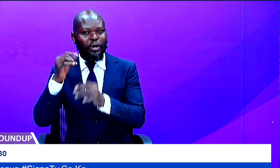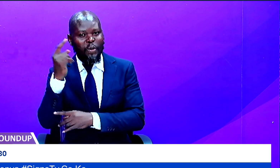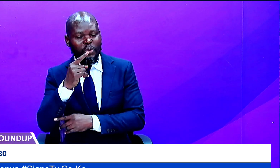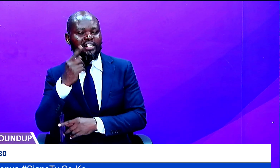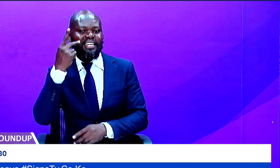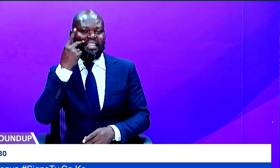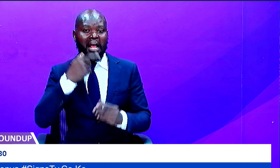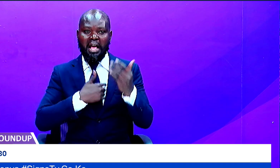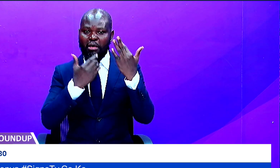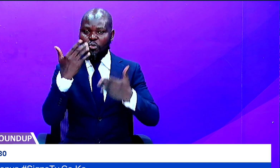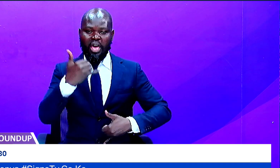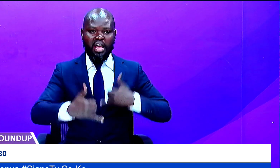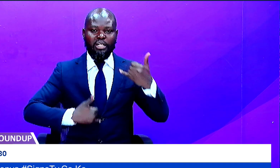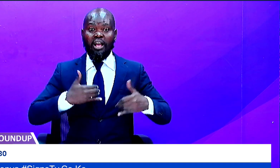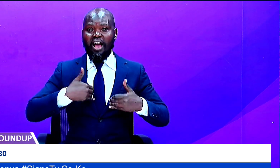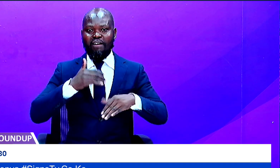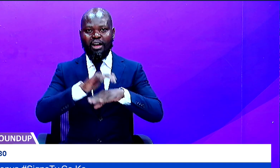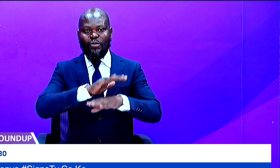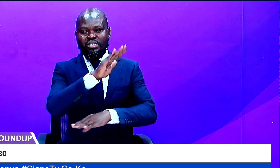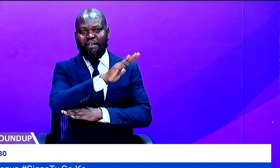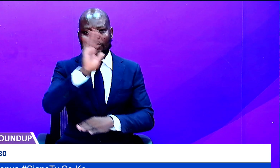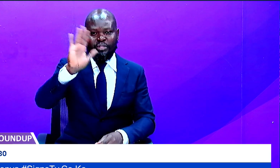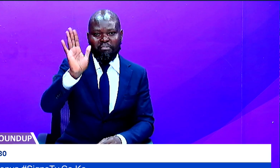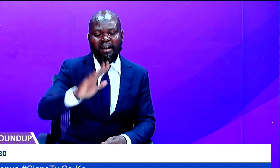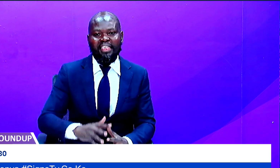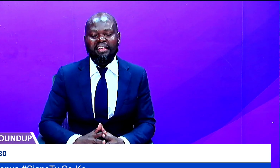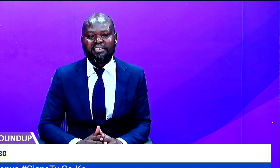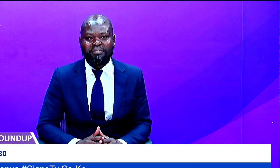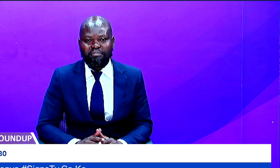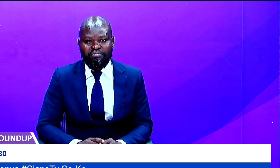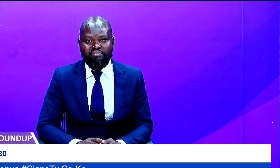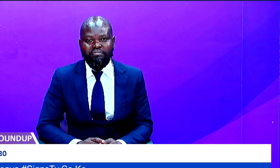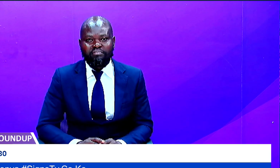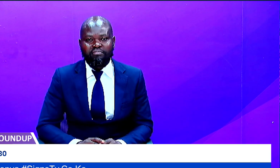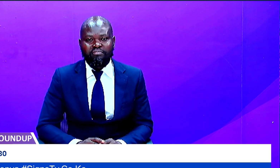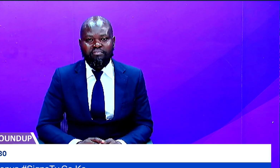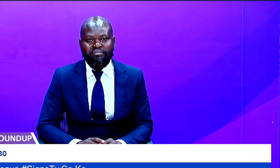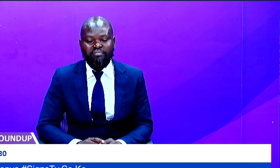been your host, Elvis Odhiambo, and my sign language interpreter, Esther Kendi. I hope you enjoy the rest of the shows.